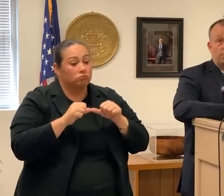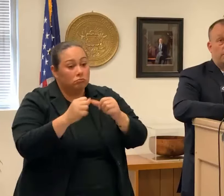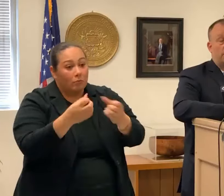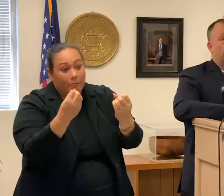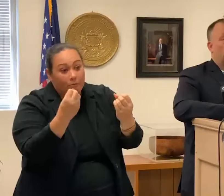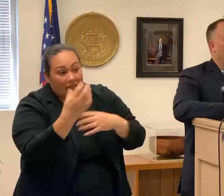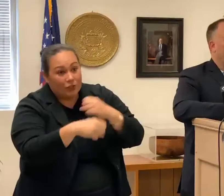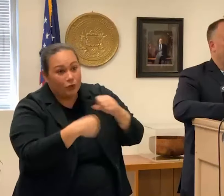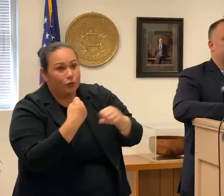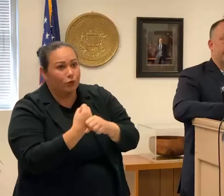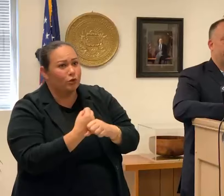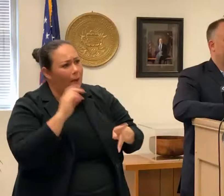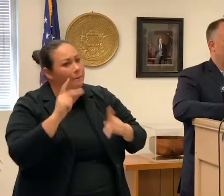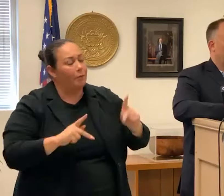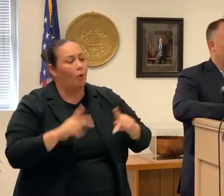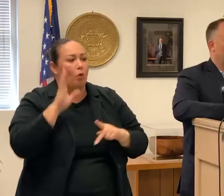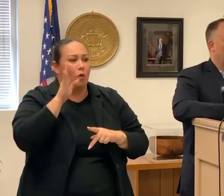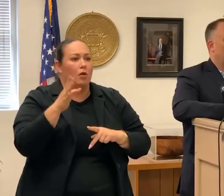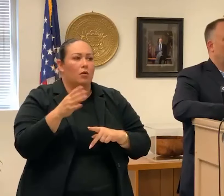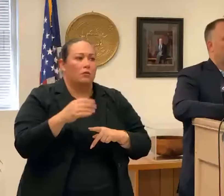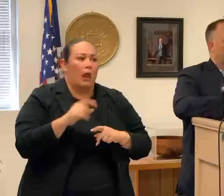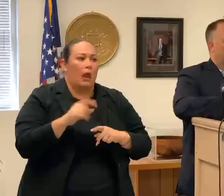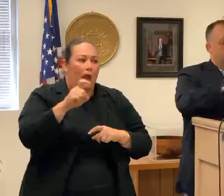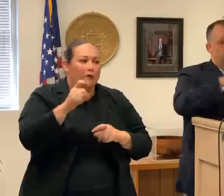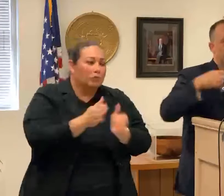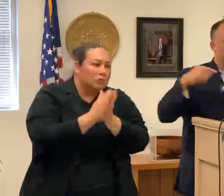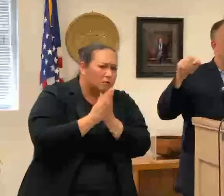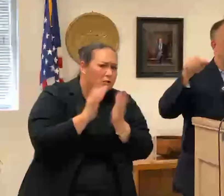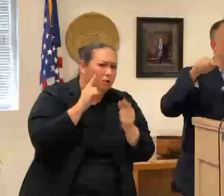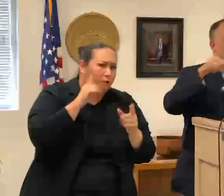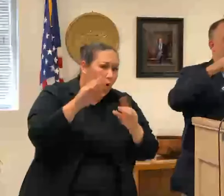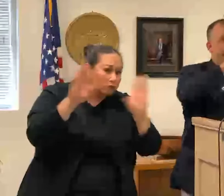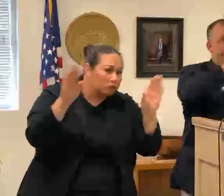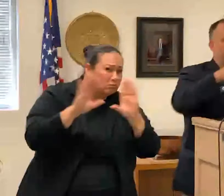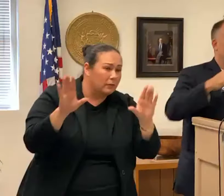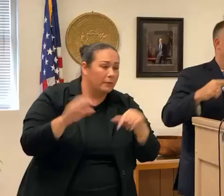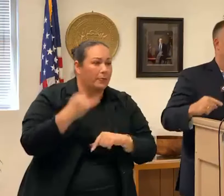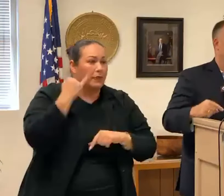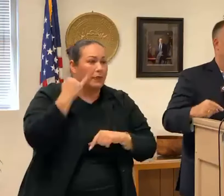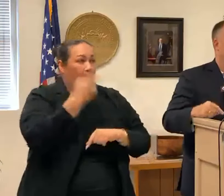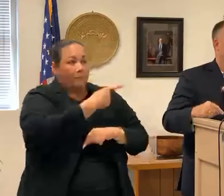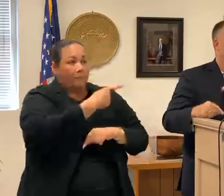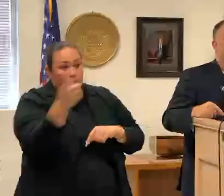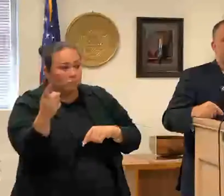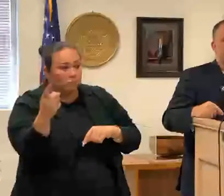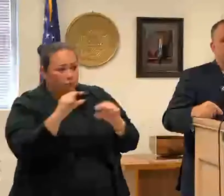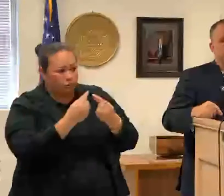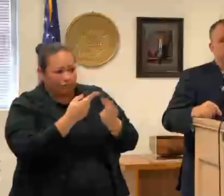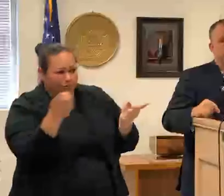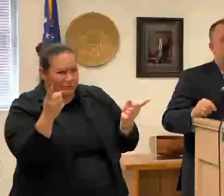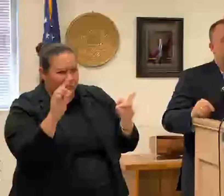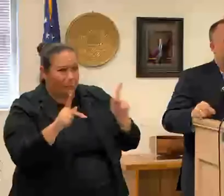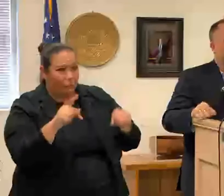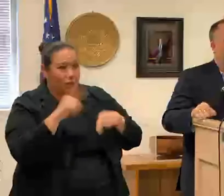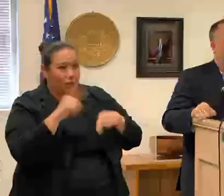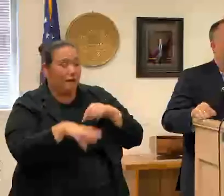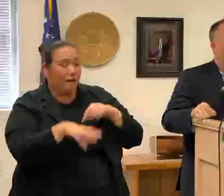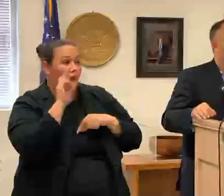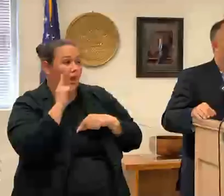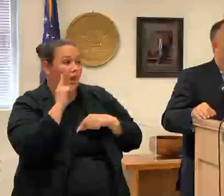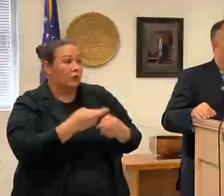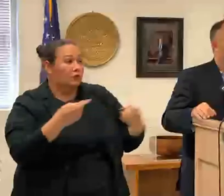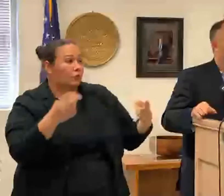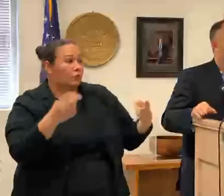for follow-up, and we will be as giving as possible. If someone in this group can't find resources for individuals who've been